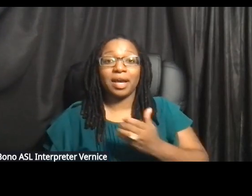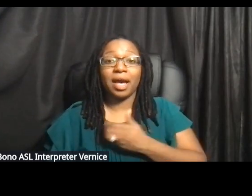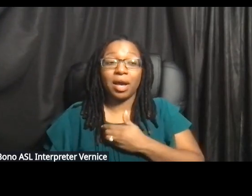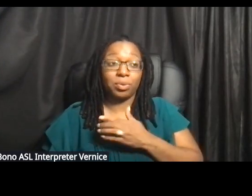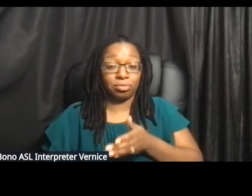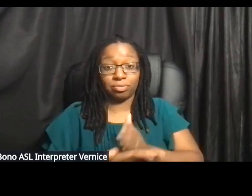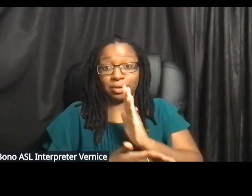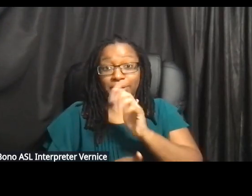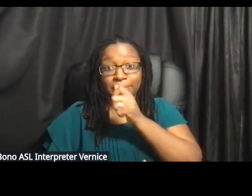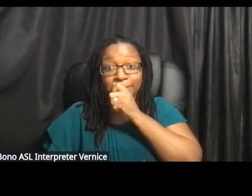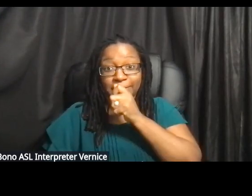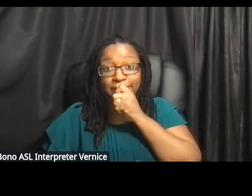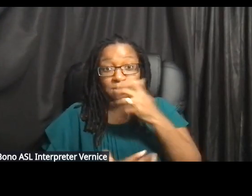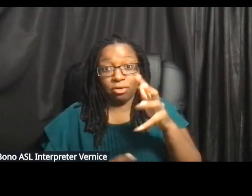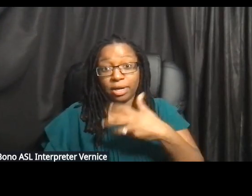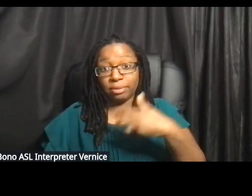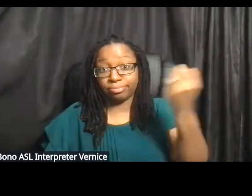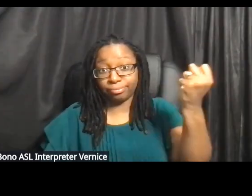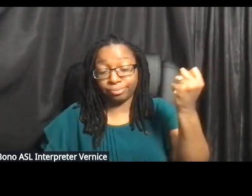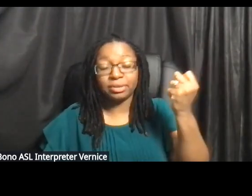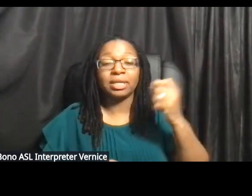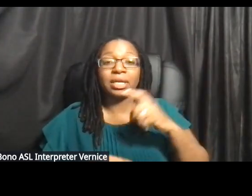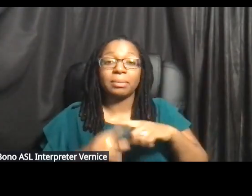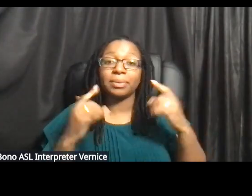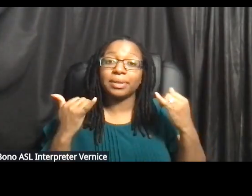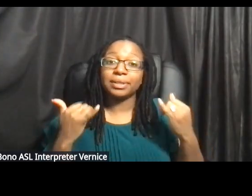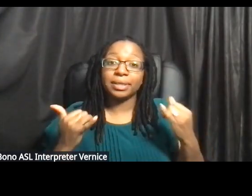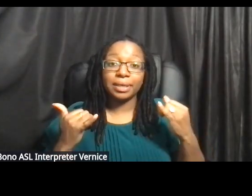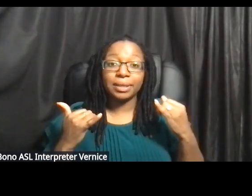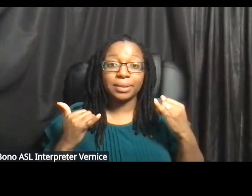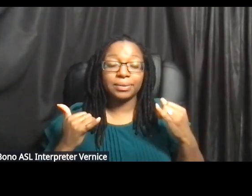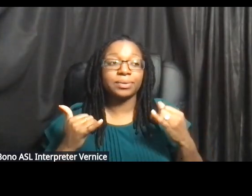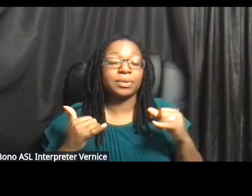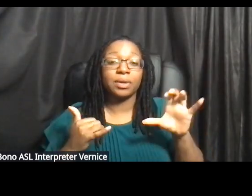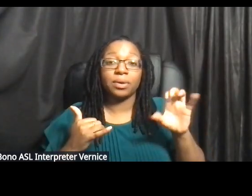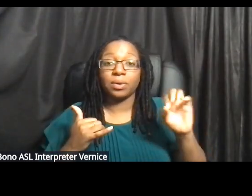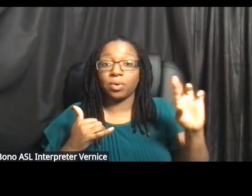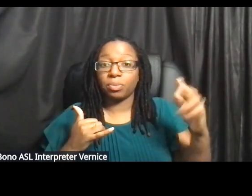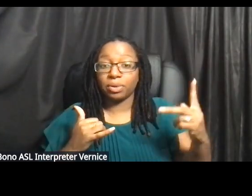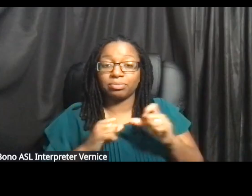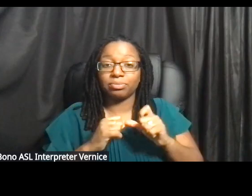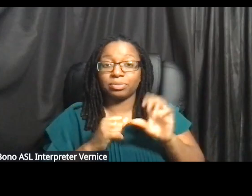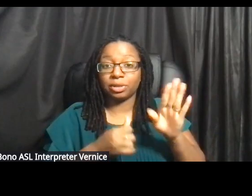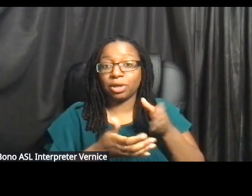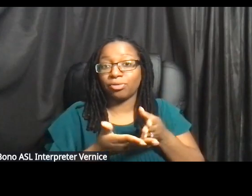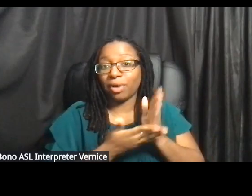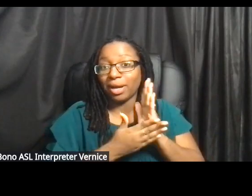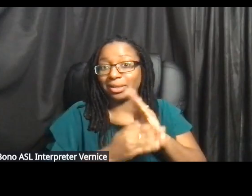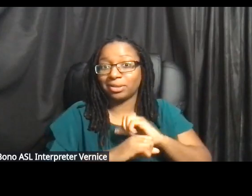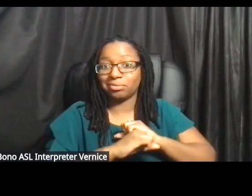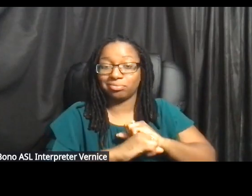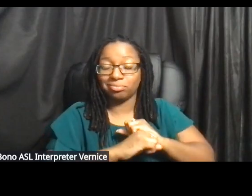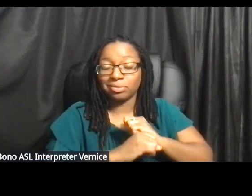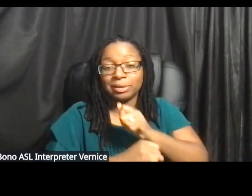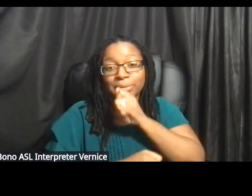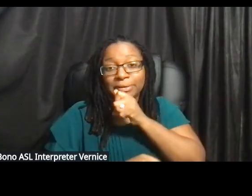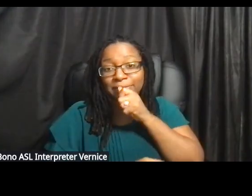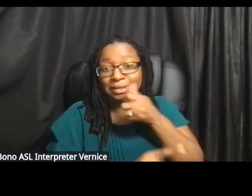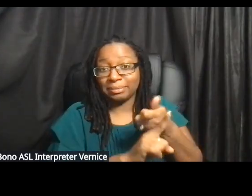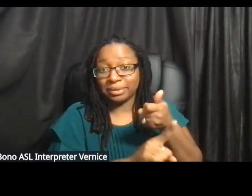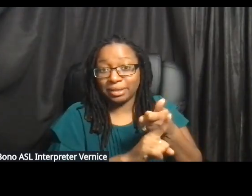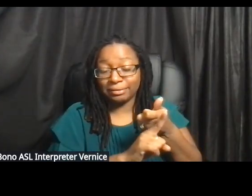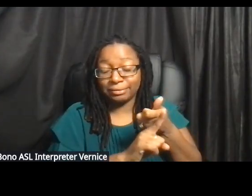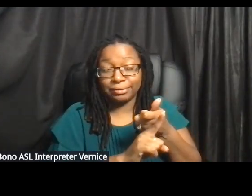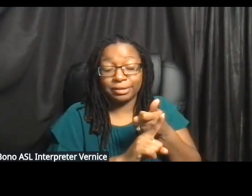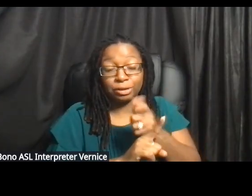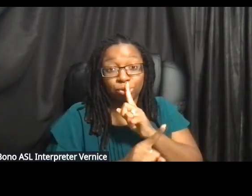been taken away from us, but par for the course, corporations have maintained their right to privacy pretty aggressively. So the closed